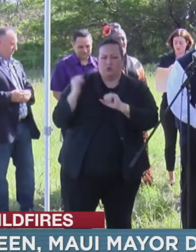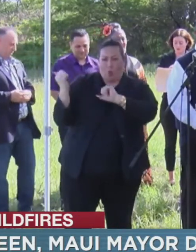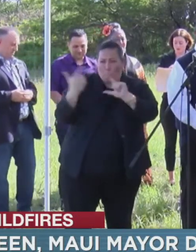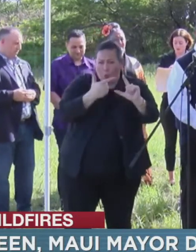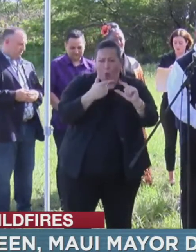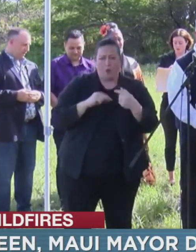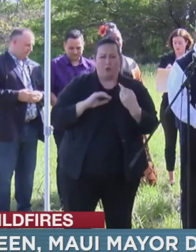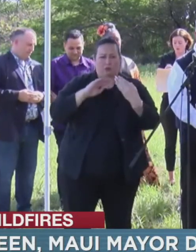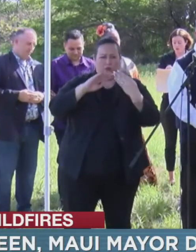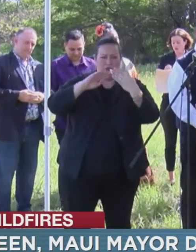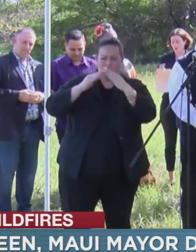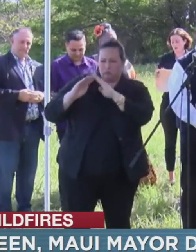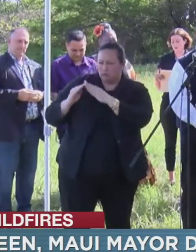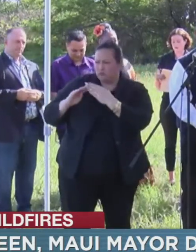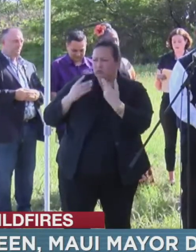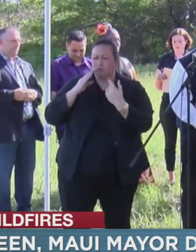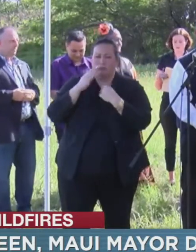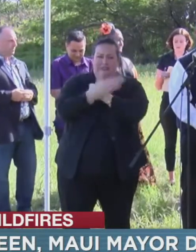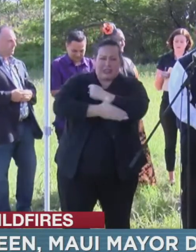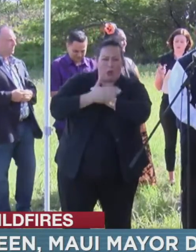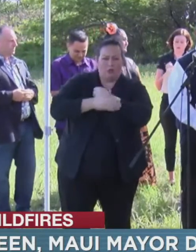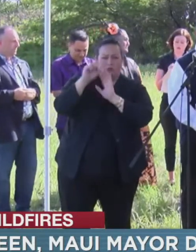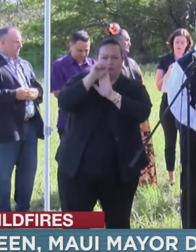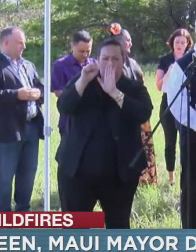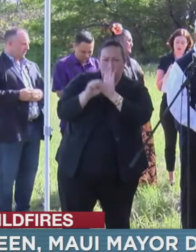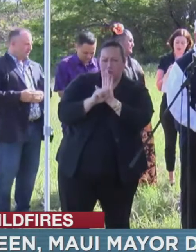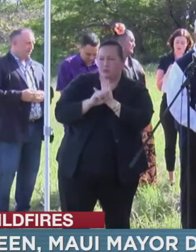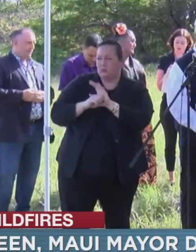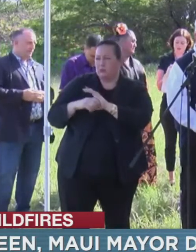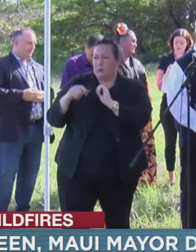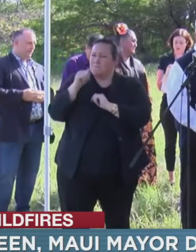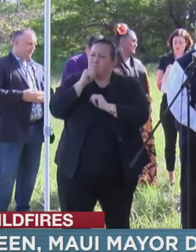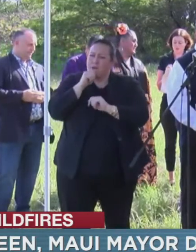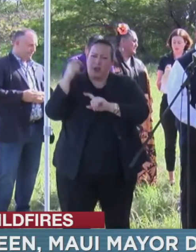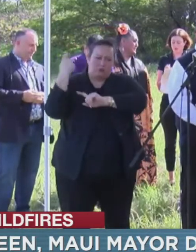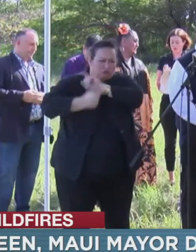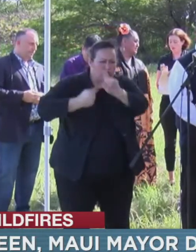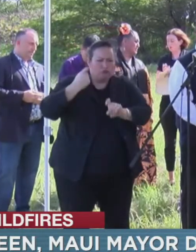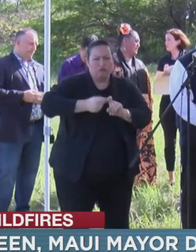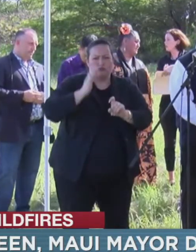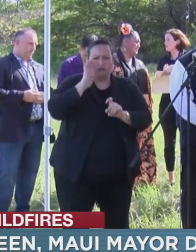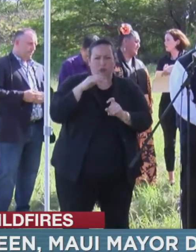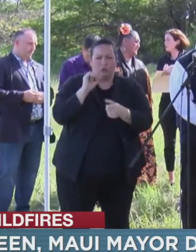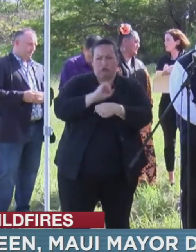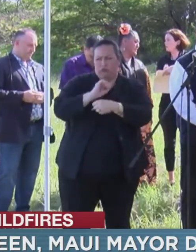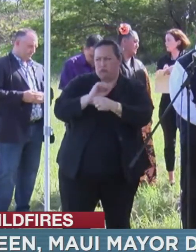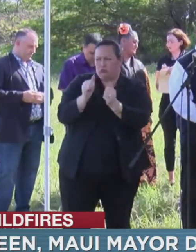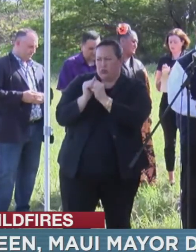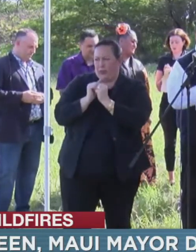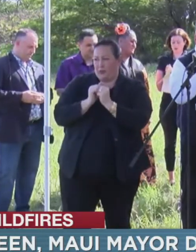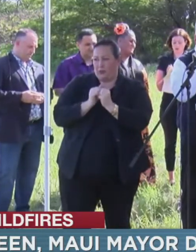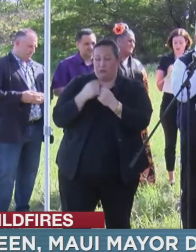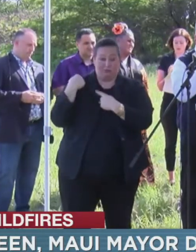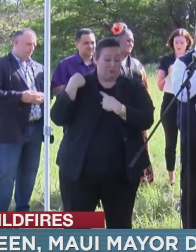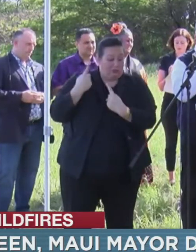to house and assist survivors on their path to recovery. To date, FEMA has approved